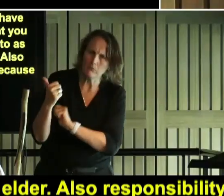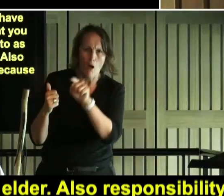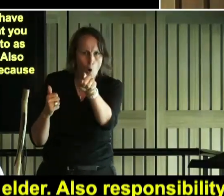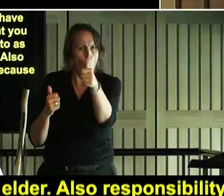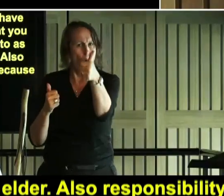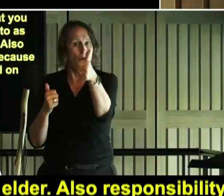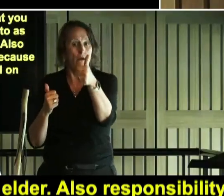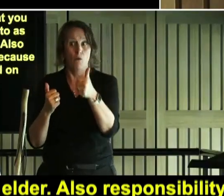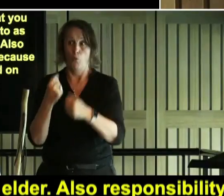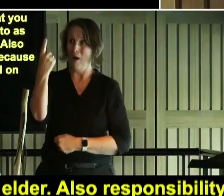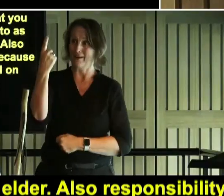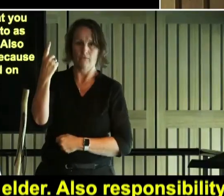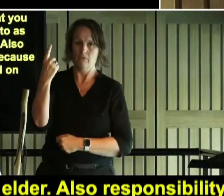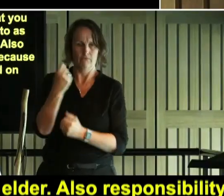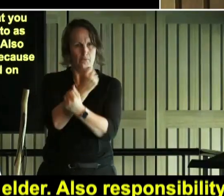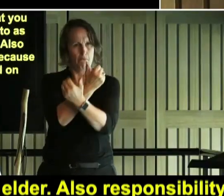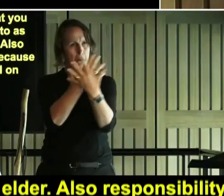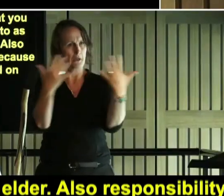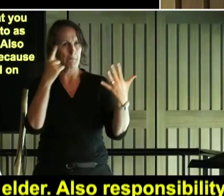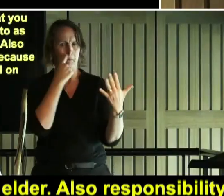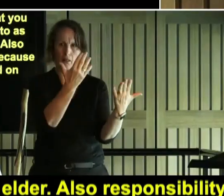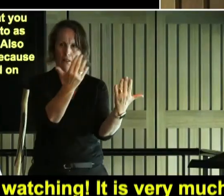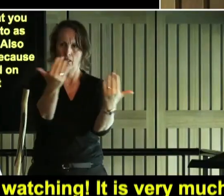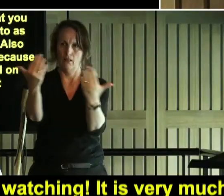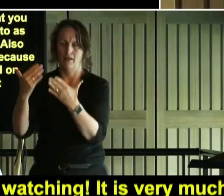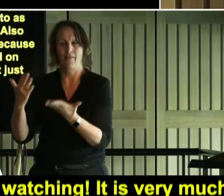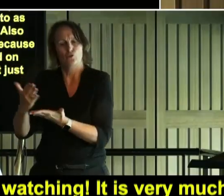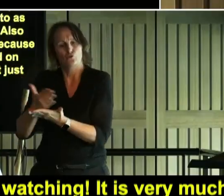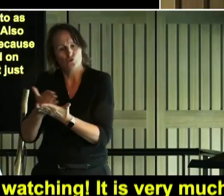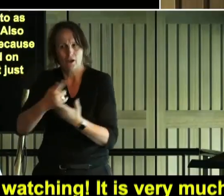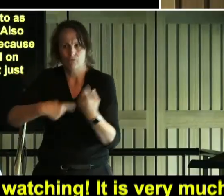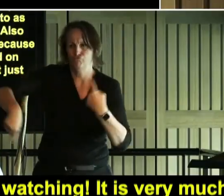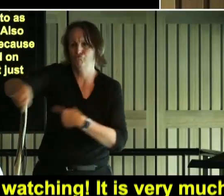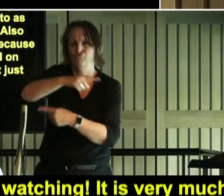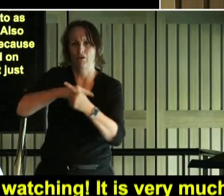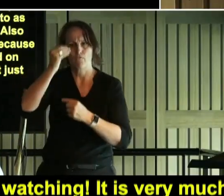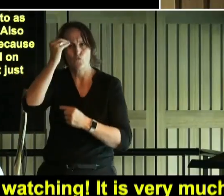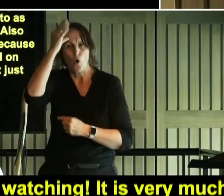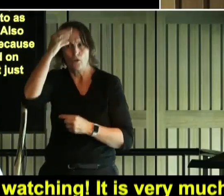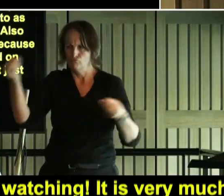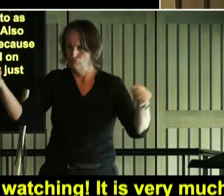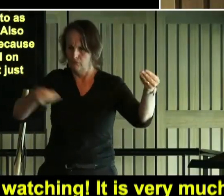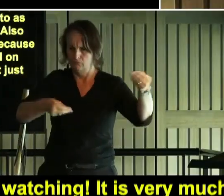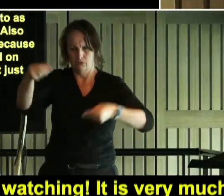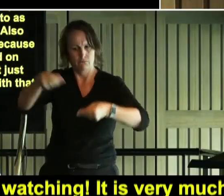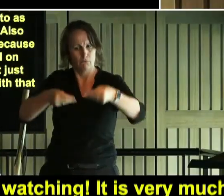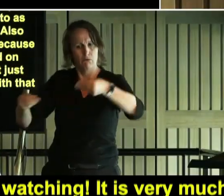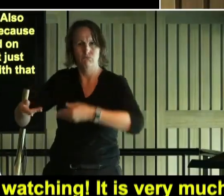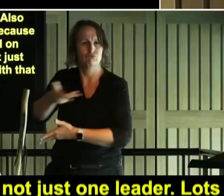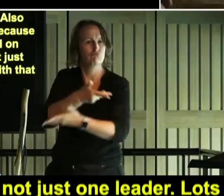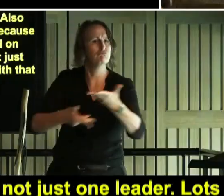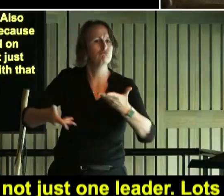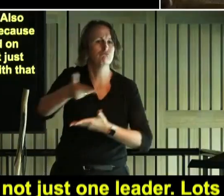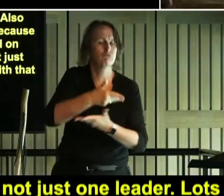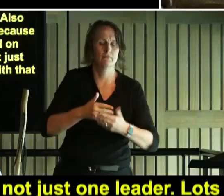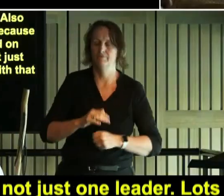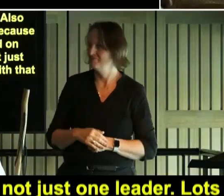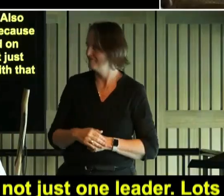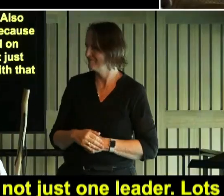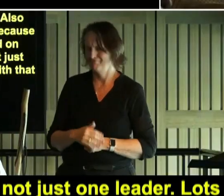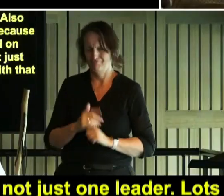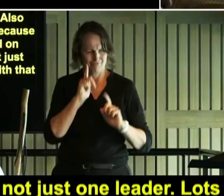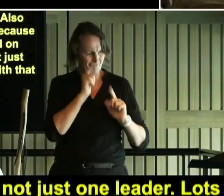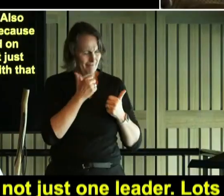leader. It's lots of people come together with that shared knowledge and they all bring something to the table. I love that. Thanks, Uncle